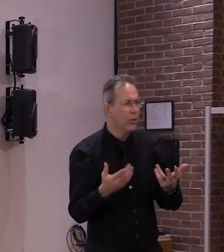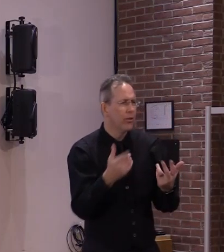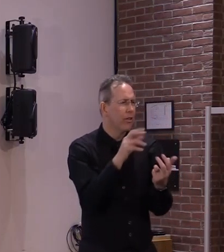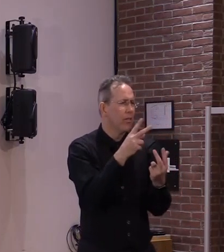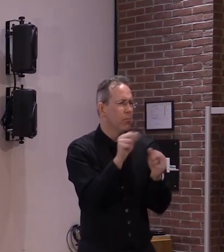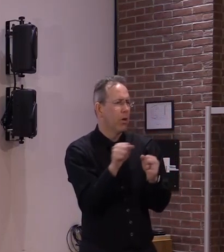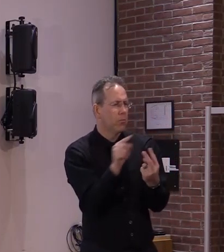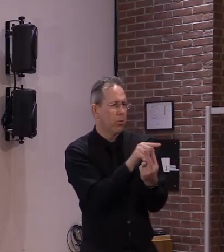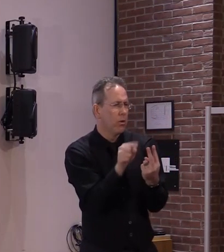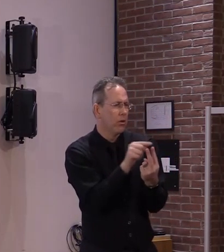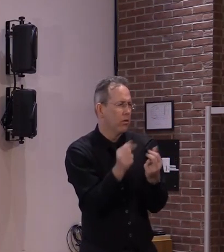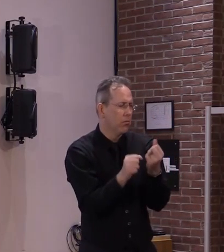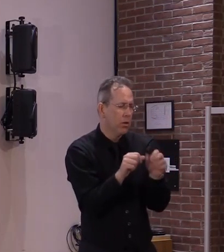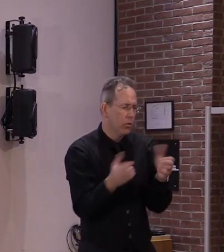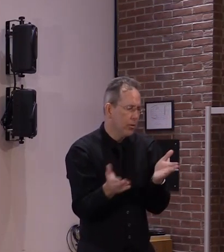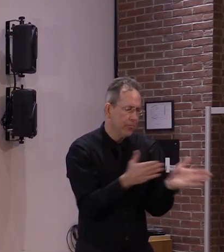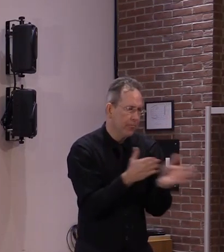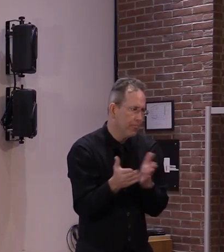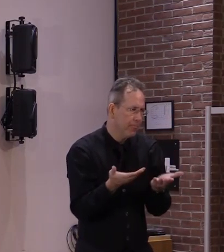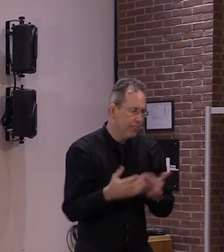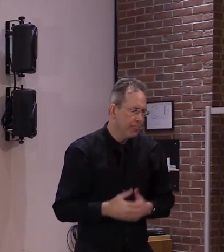are permissible, and